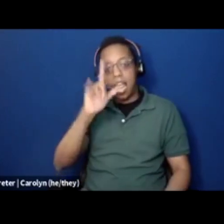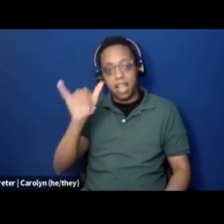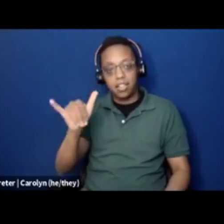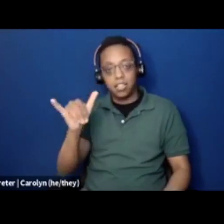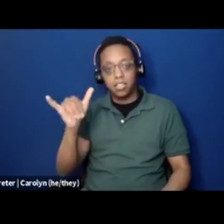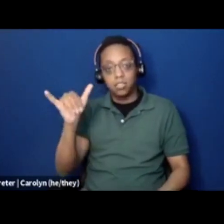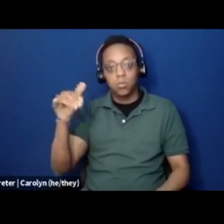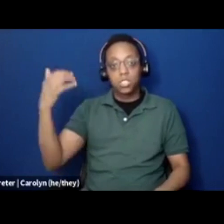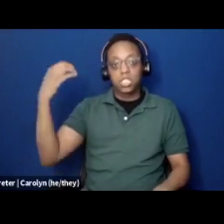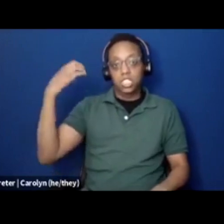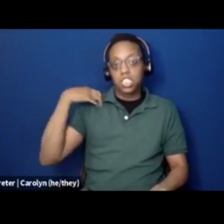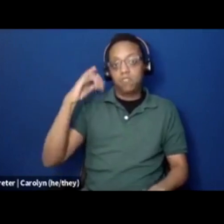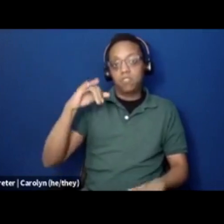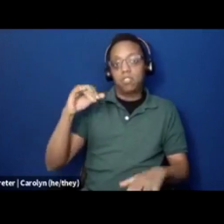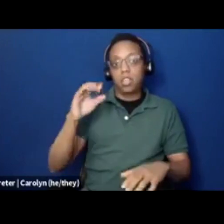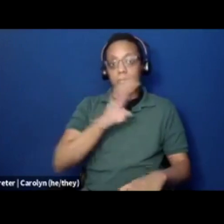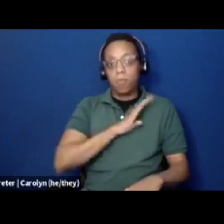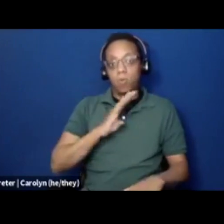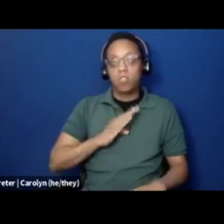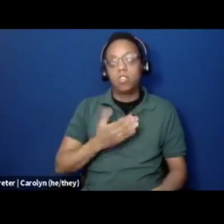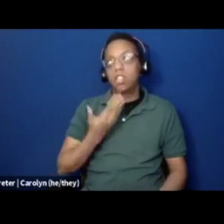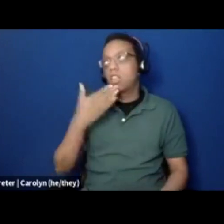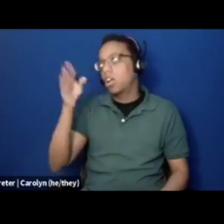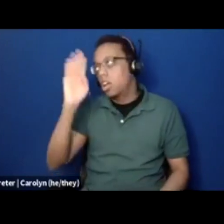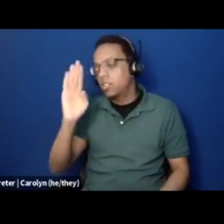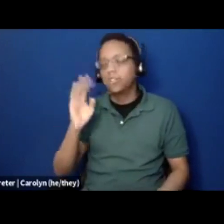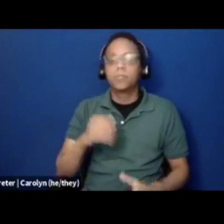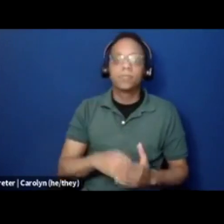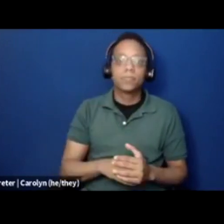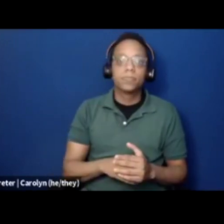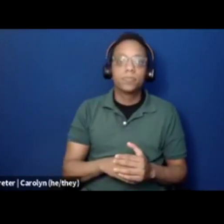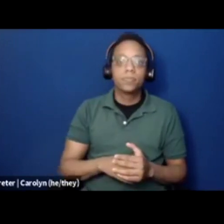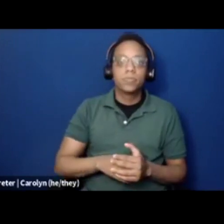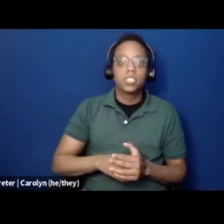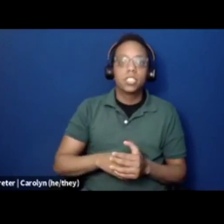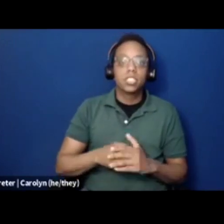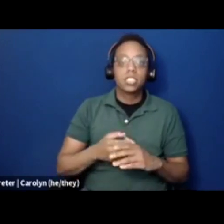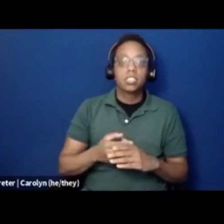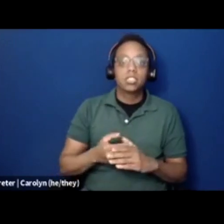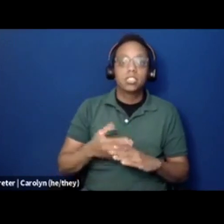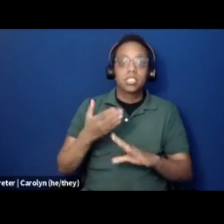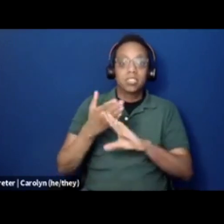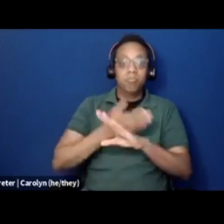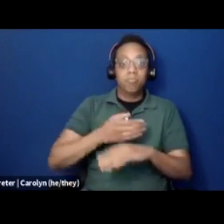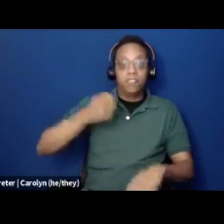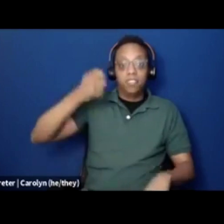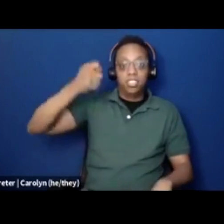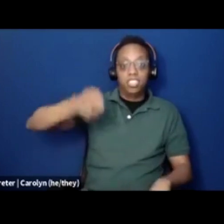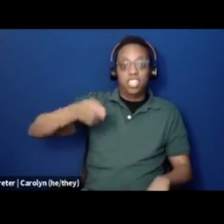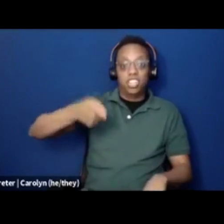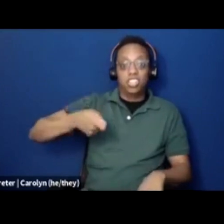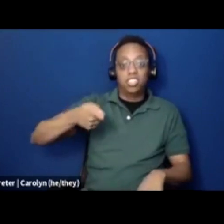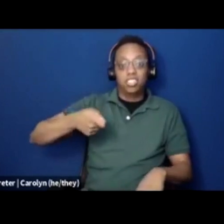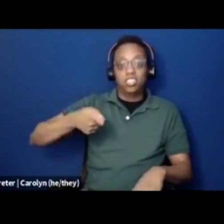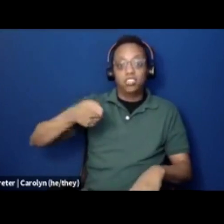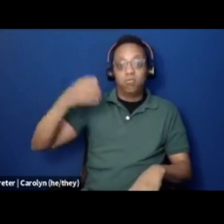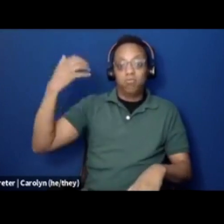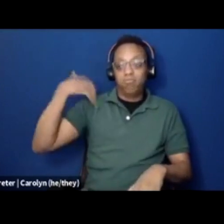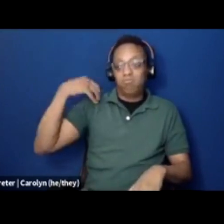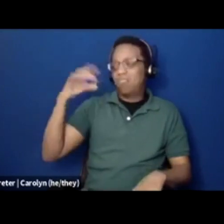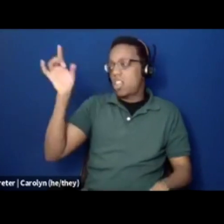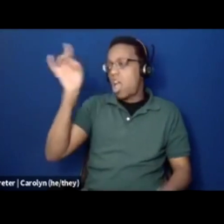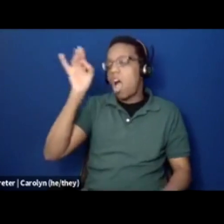God. The old judge that was chairing Allegheny County Jail Board was a horrible